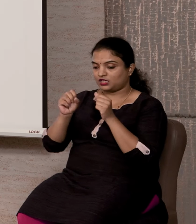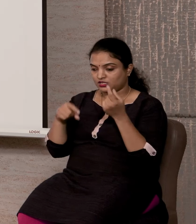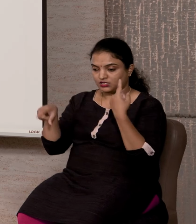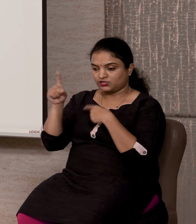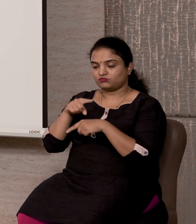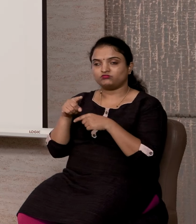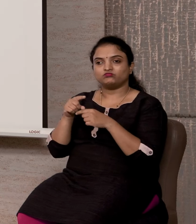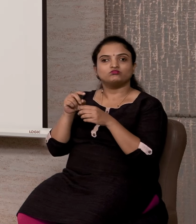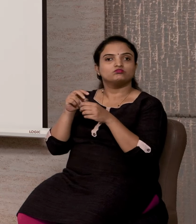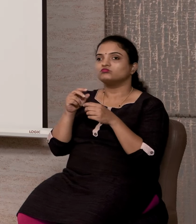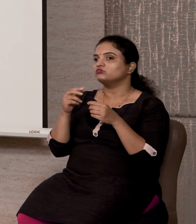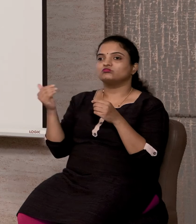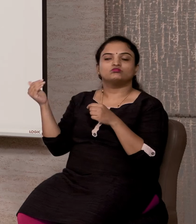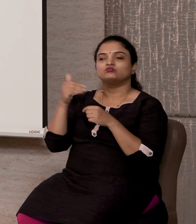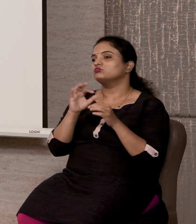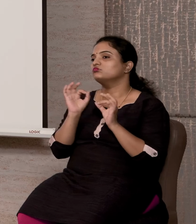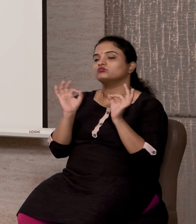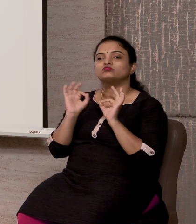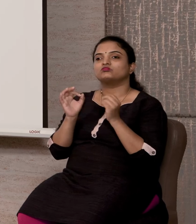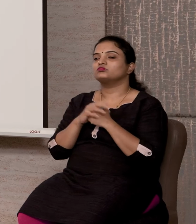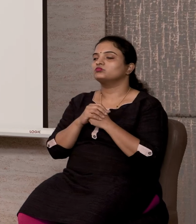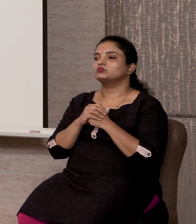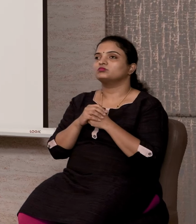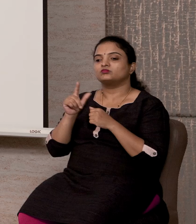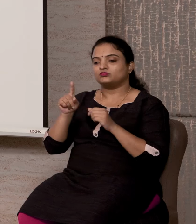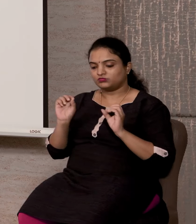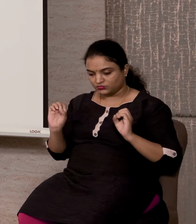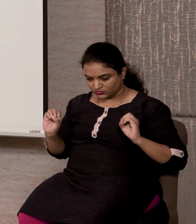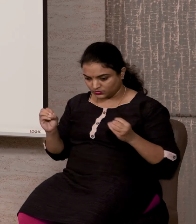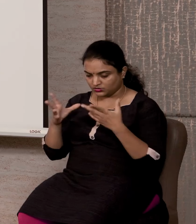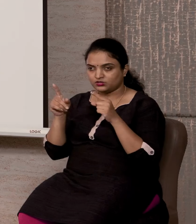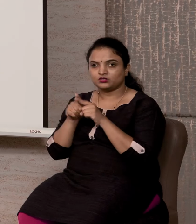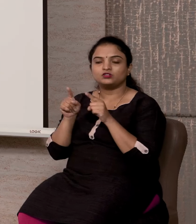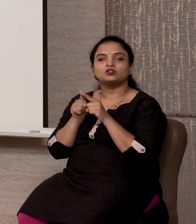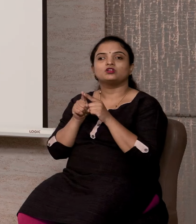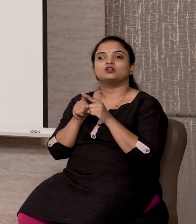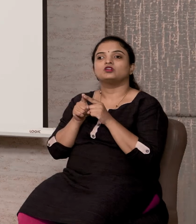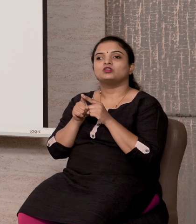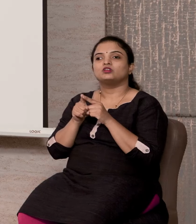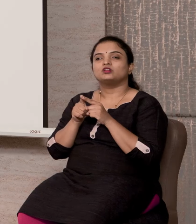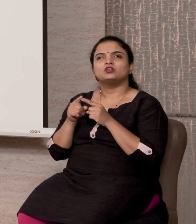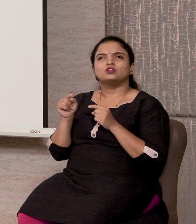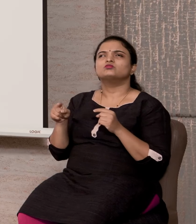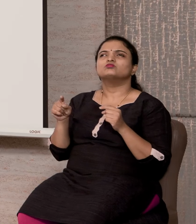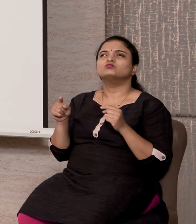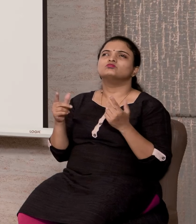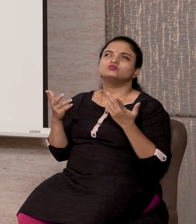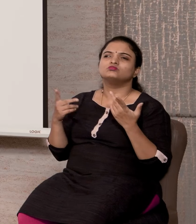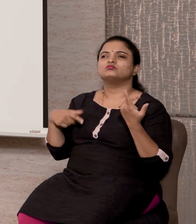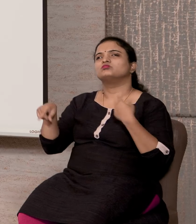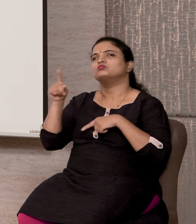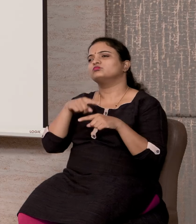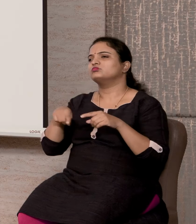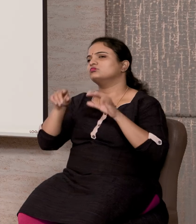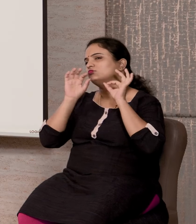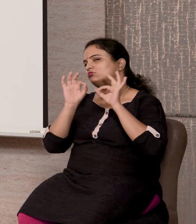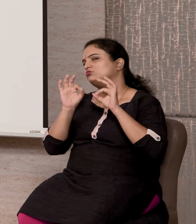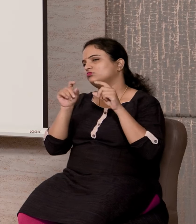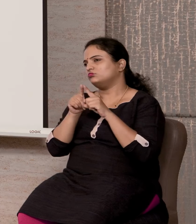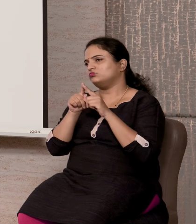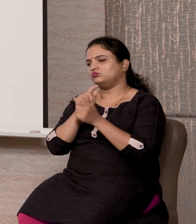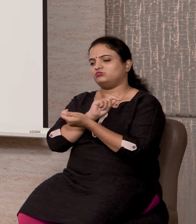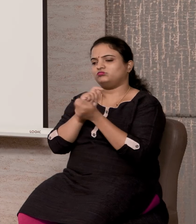not coming out. But this was an initial start, so we published some of these works and thought this is a good stage to actually maybe